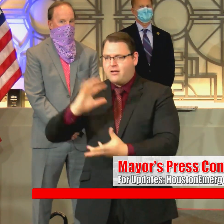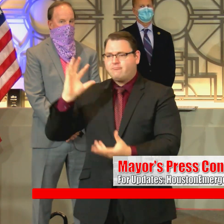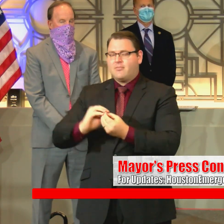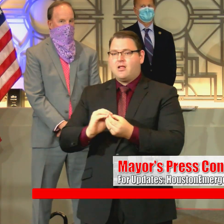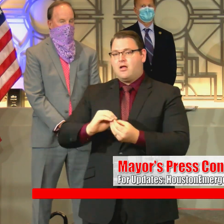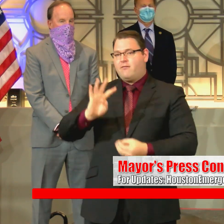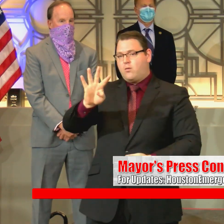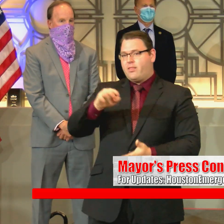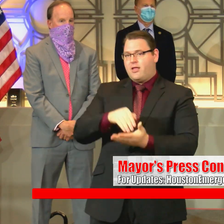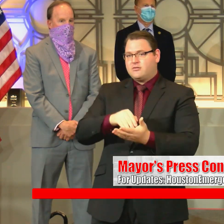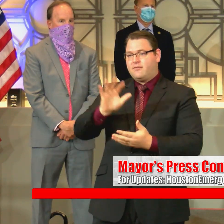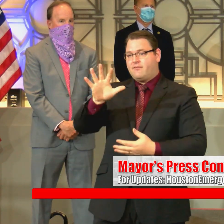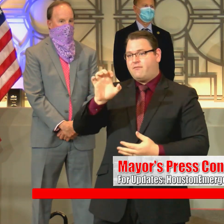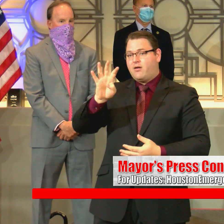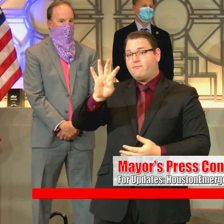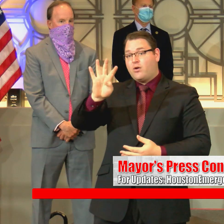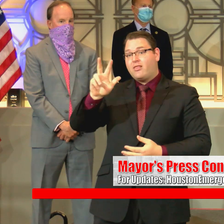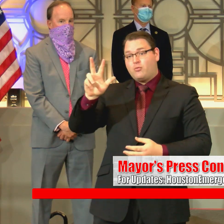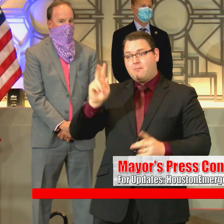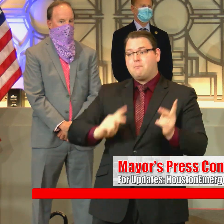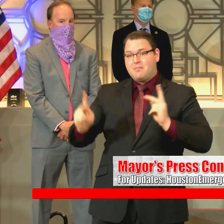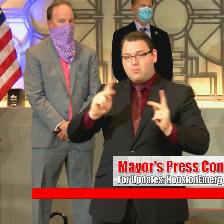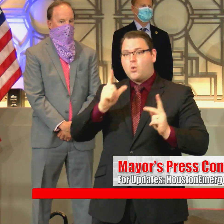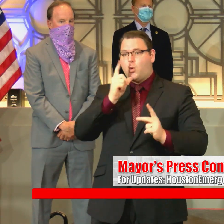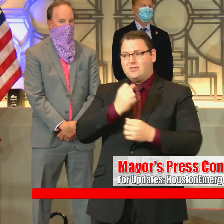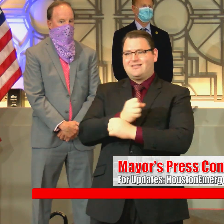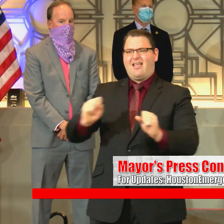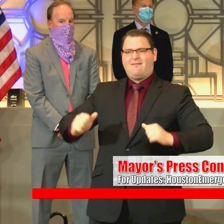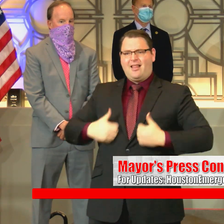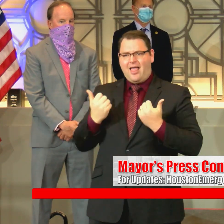4,533 Houstonians, and kept another